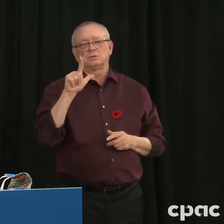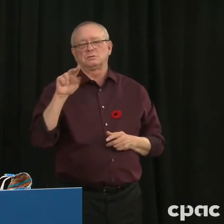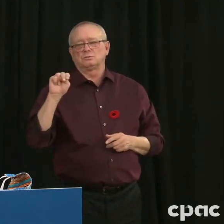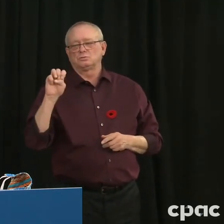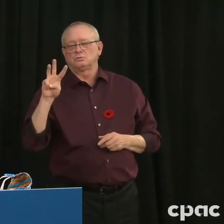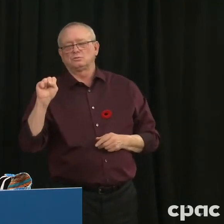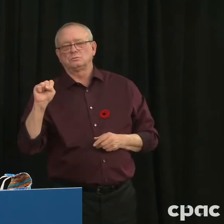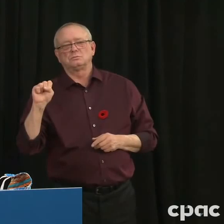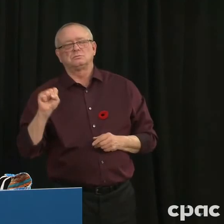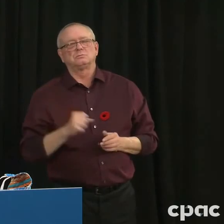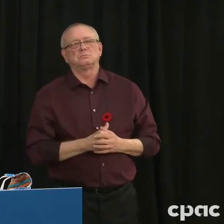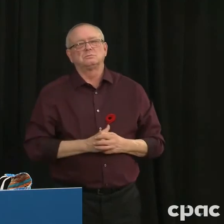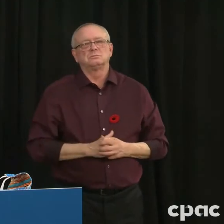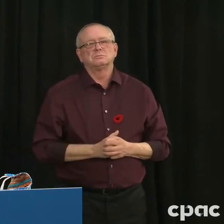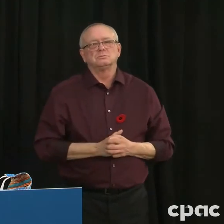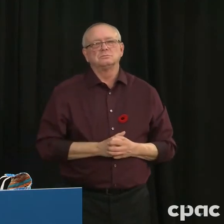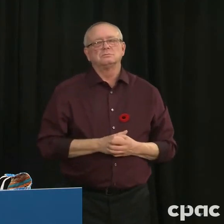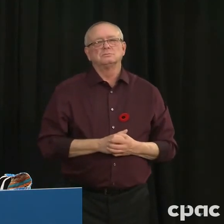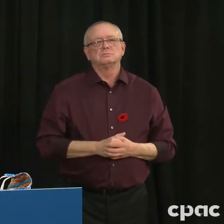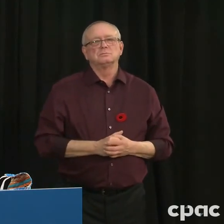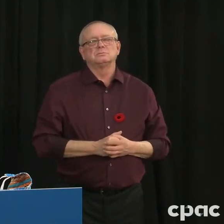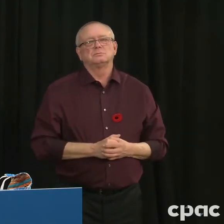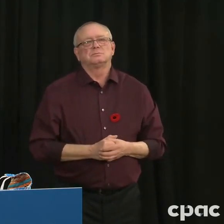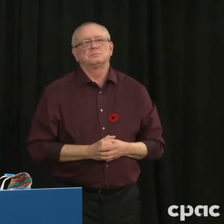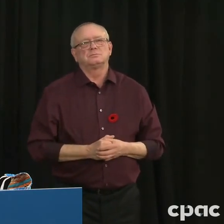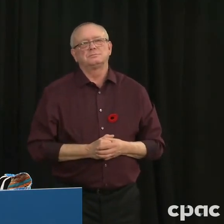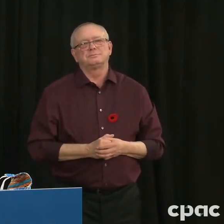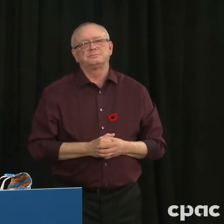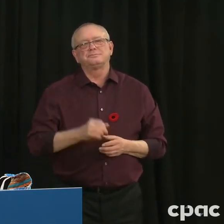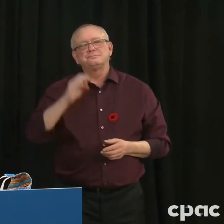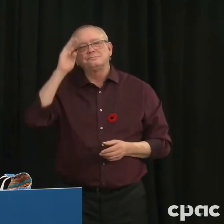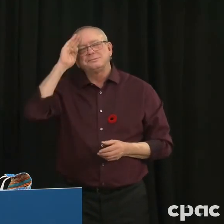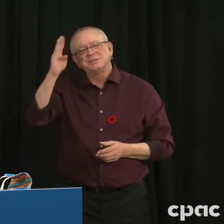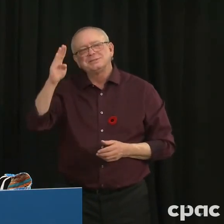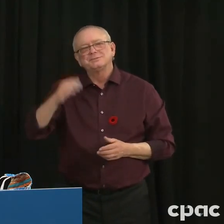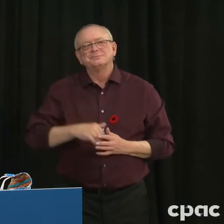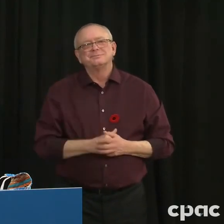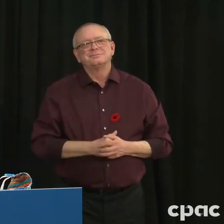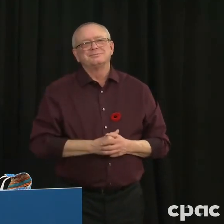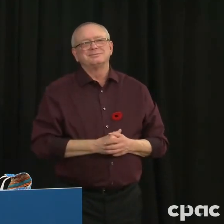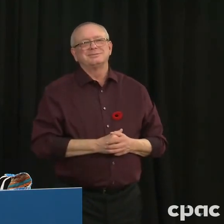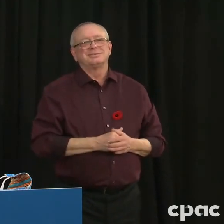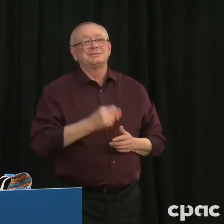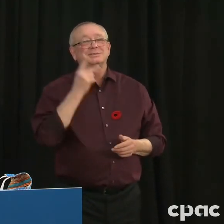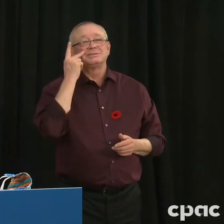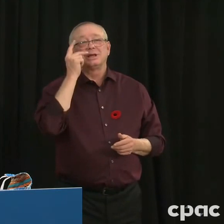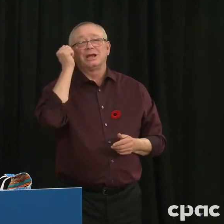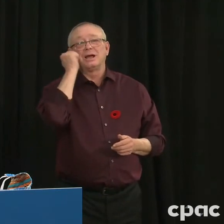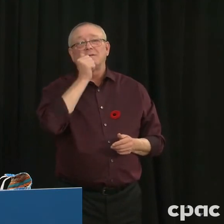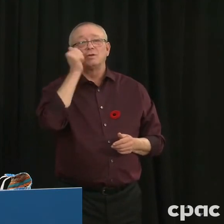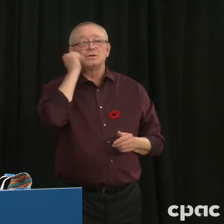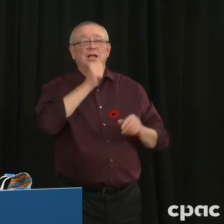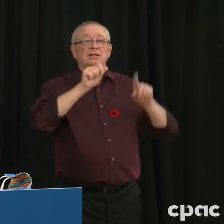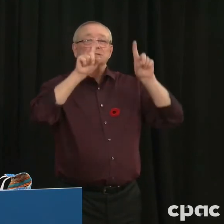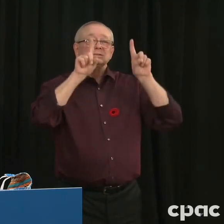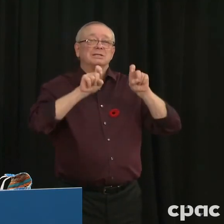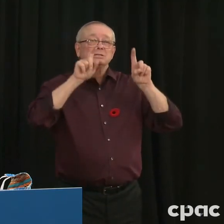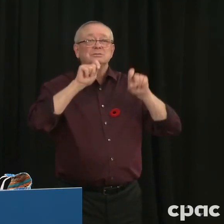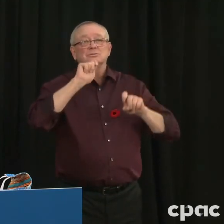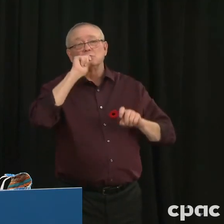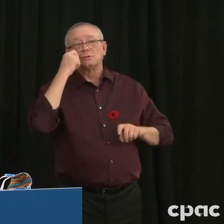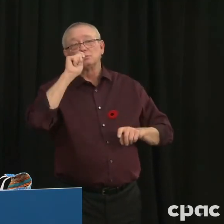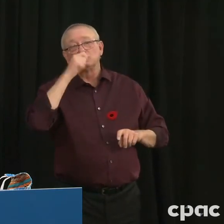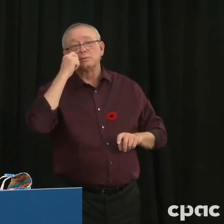Hi, Dr. Hinshaw. Demand for testing continues to be high, and of course, this is not happening only in Alberta, but across Canada and the world. How